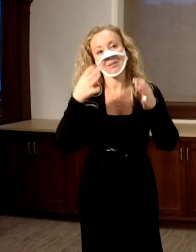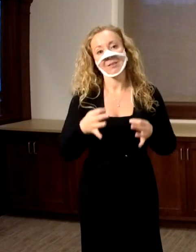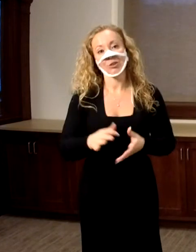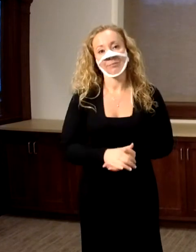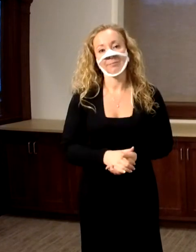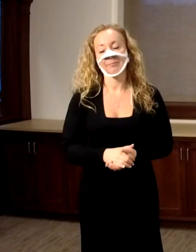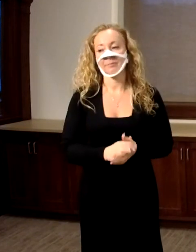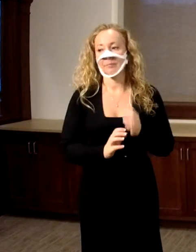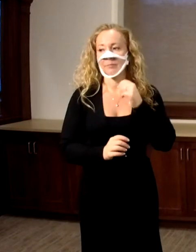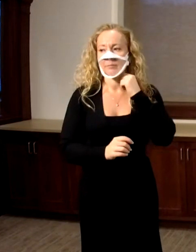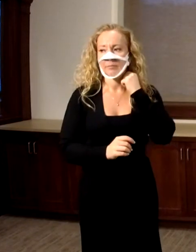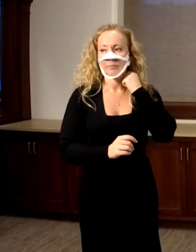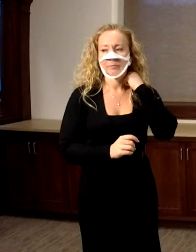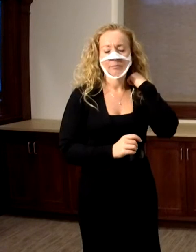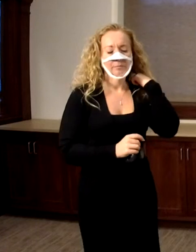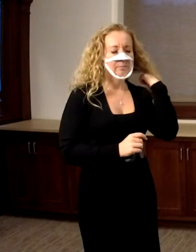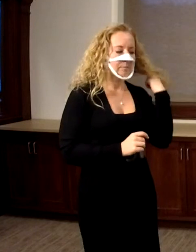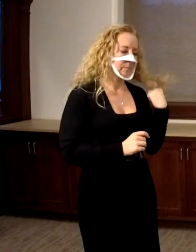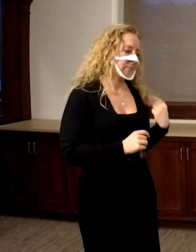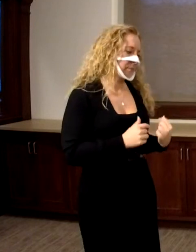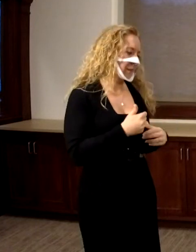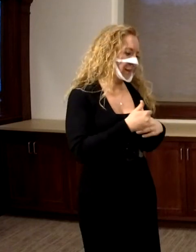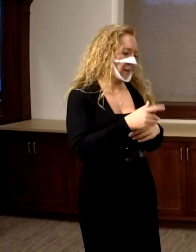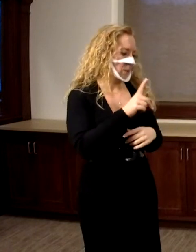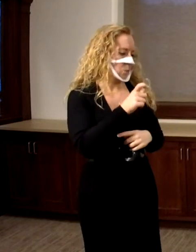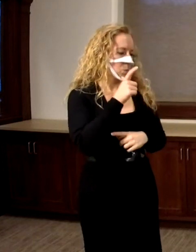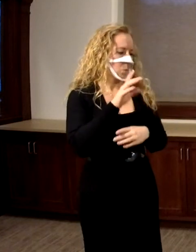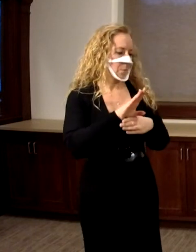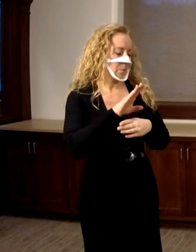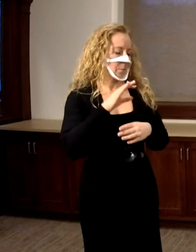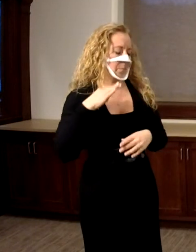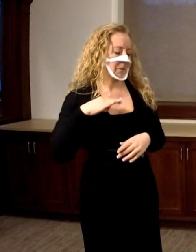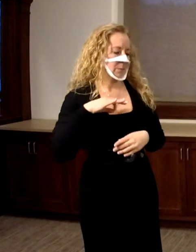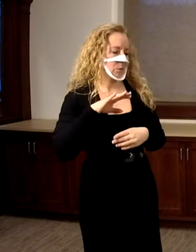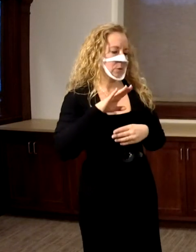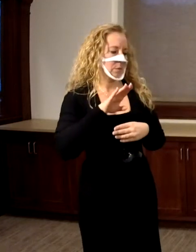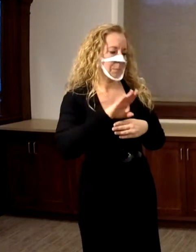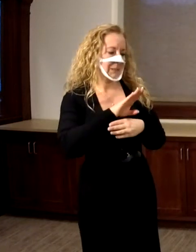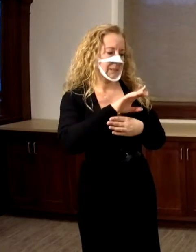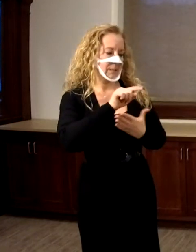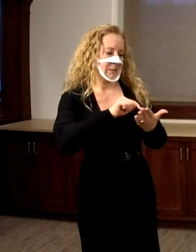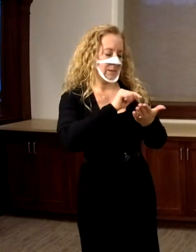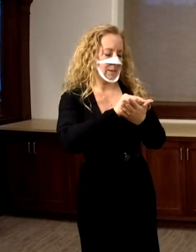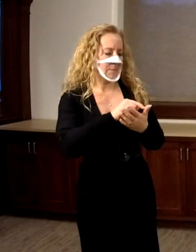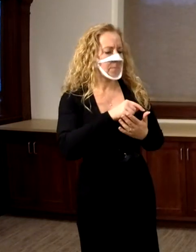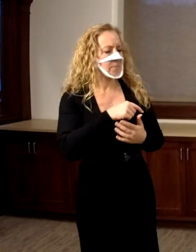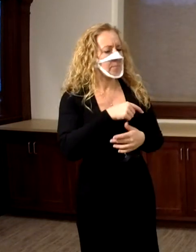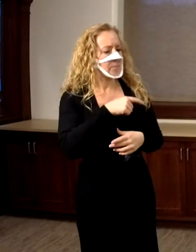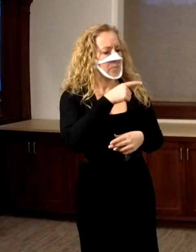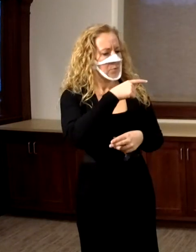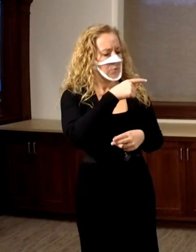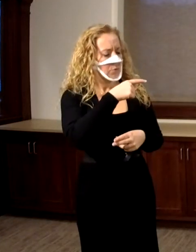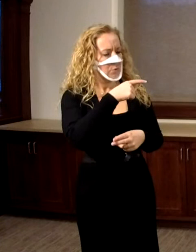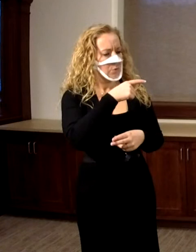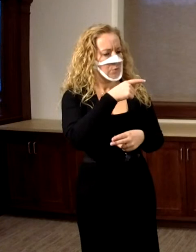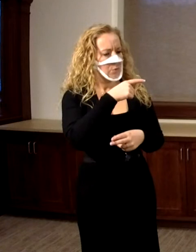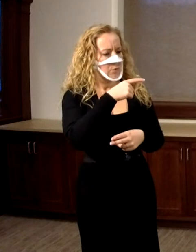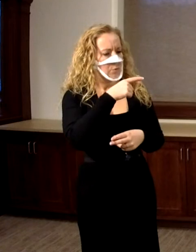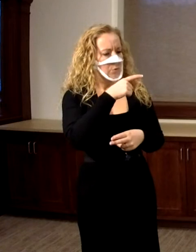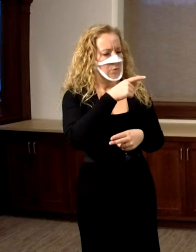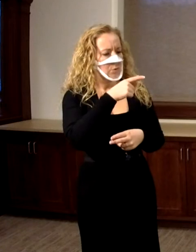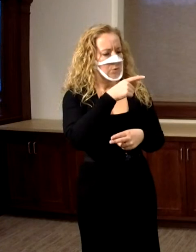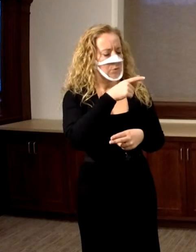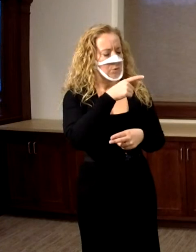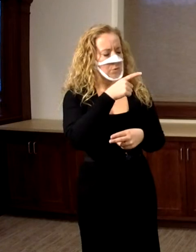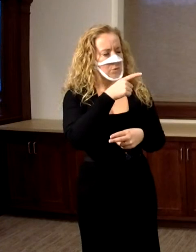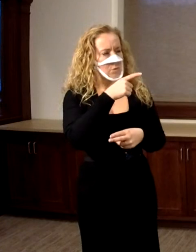This next question is from the Pittsburgh Business Times. You talked about the potential for rationed care, Dr. Bogan, which you want to avoid.